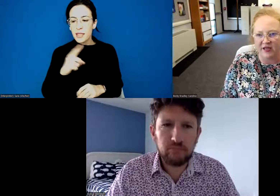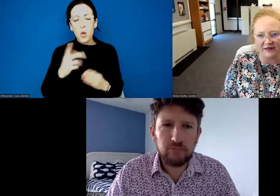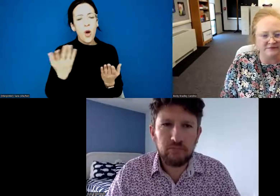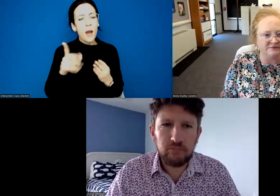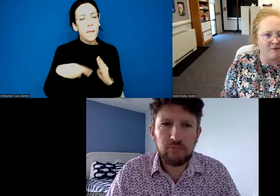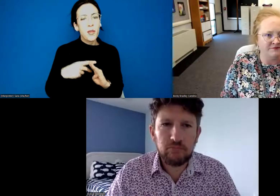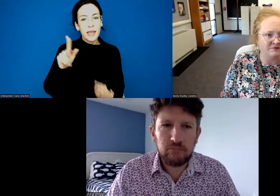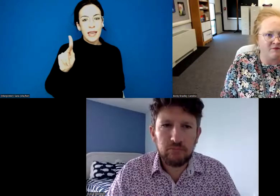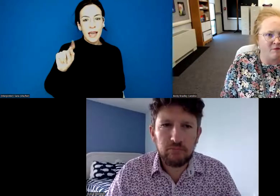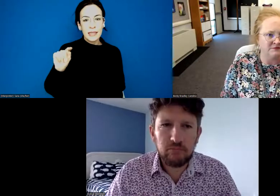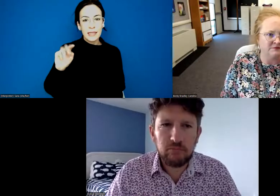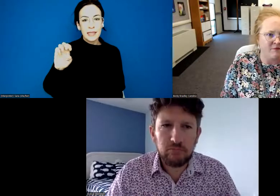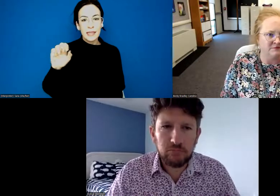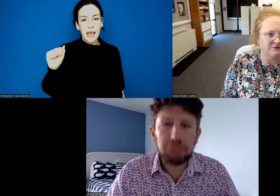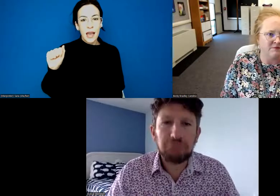KETA3?